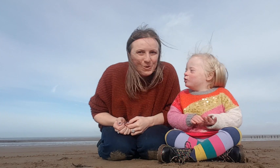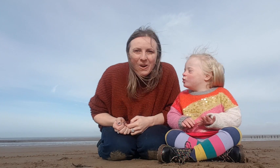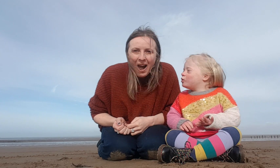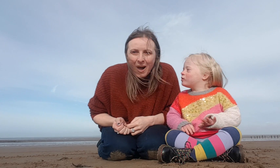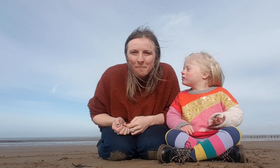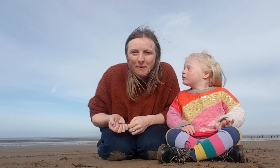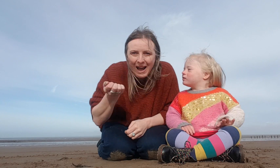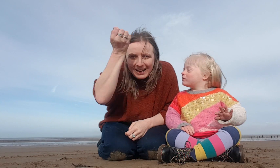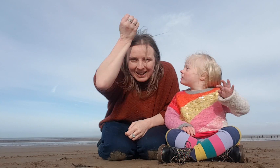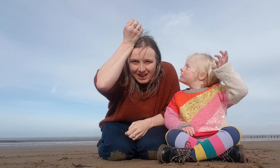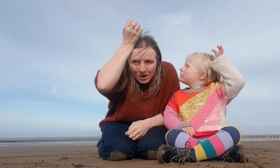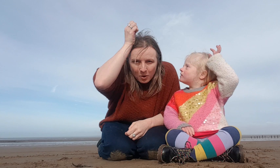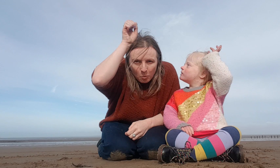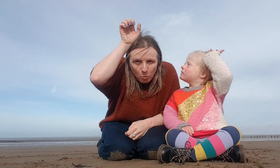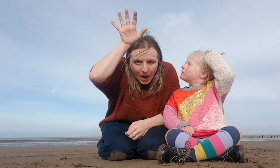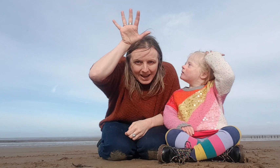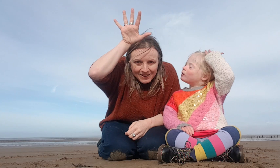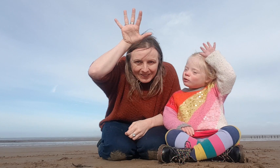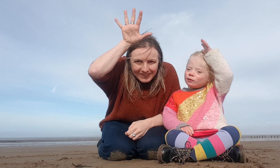grey-blue humpback whale.